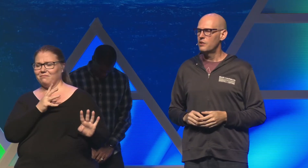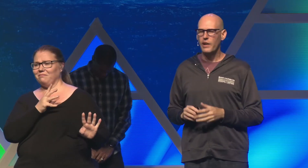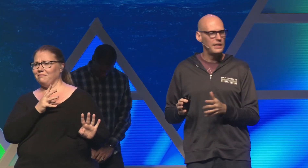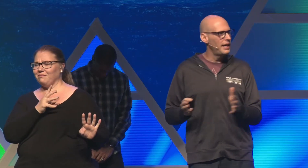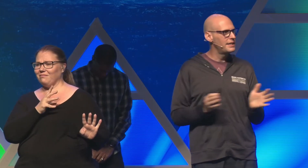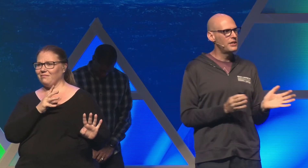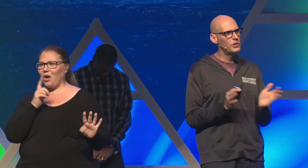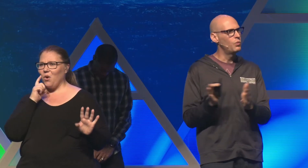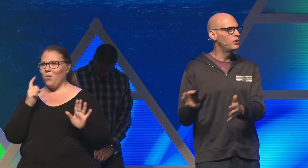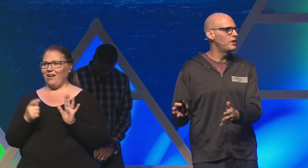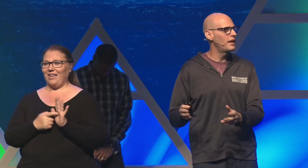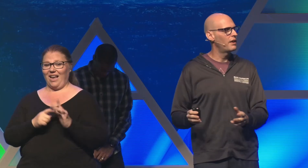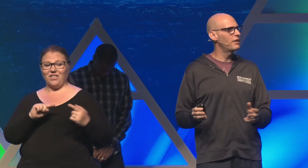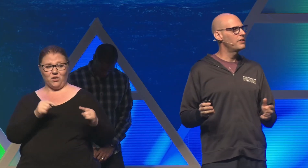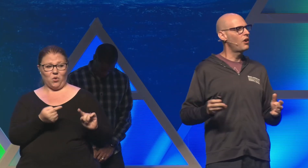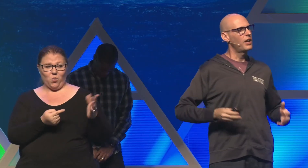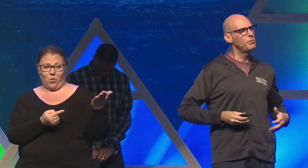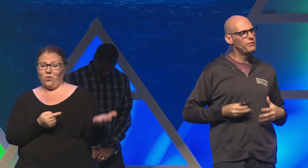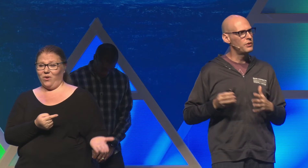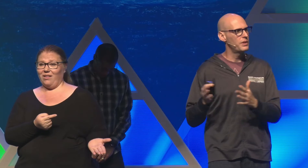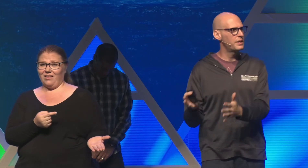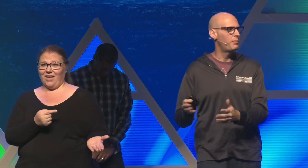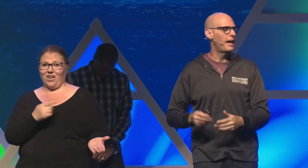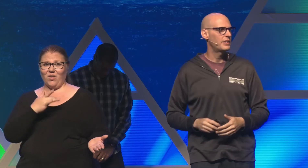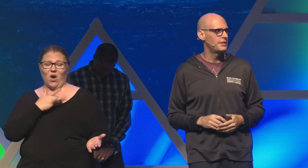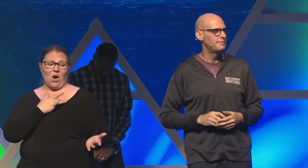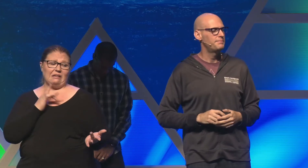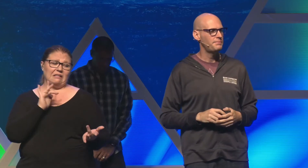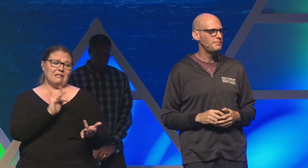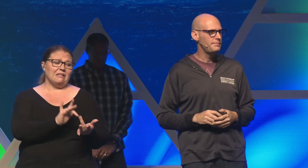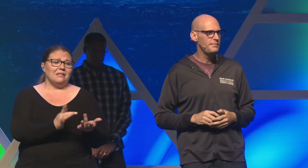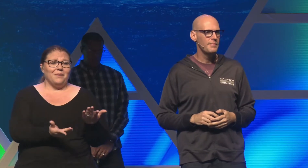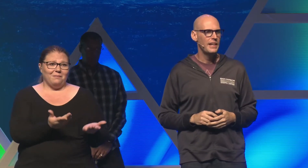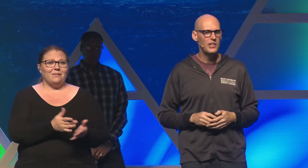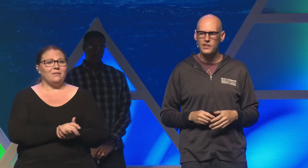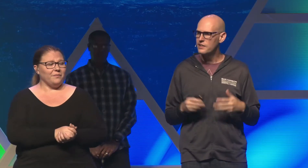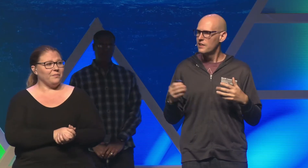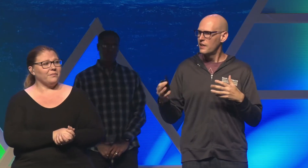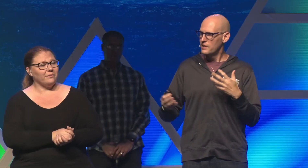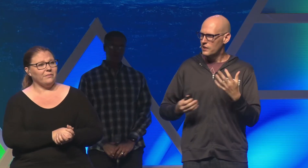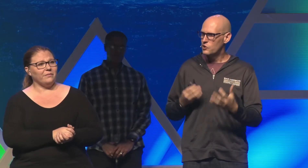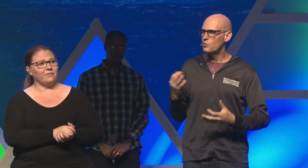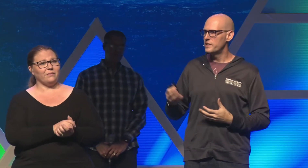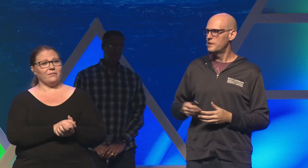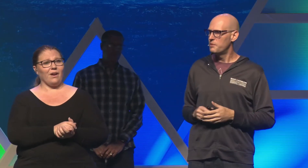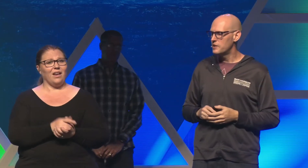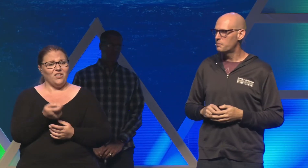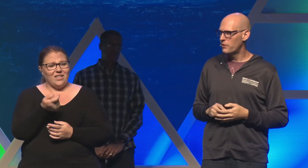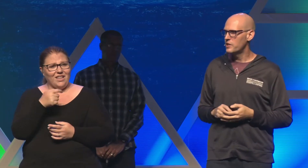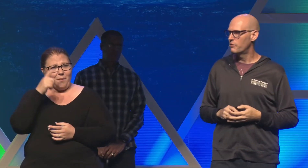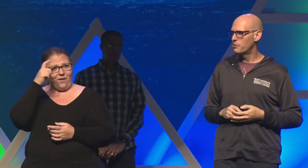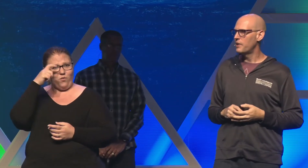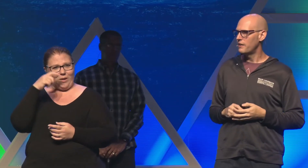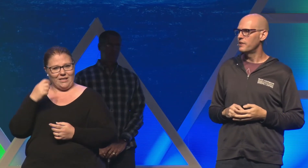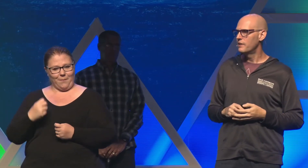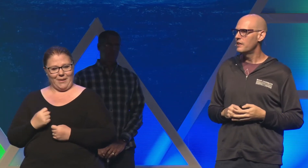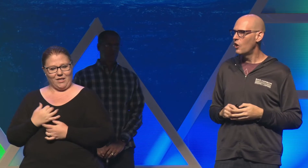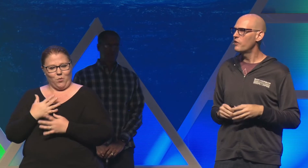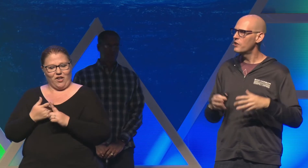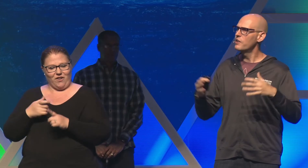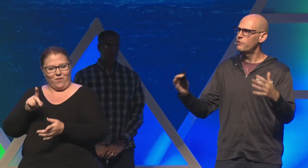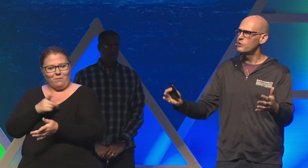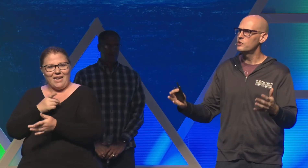to recognize that there's a wound there. Your heart could be filled with compassion, and you could get a little wisdom and inspiration from David,